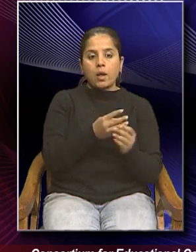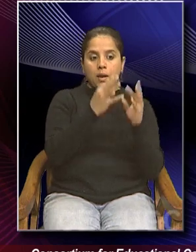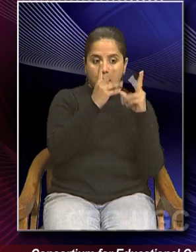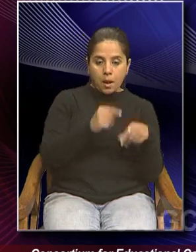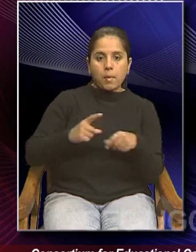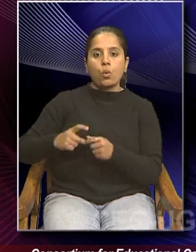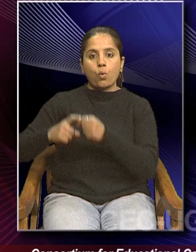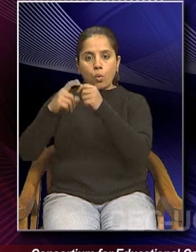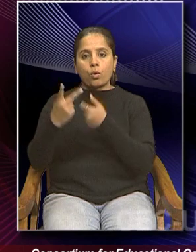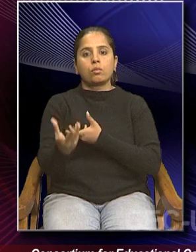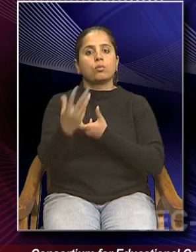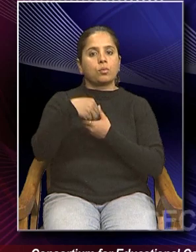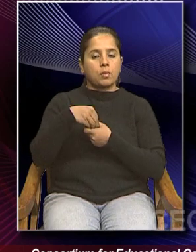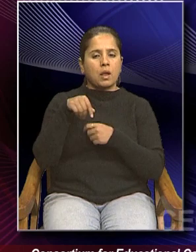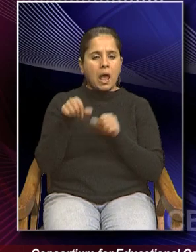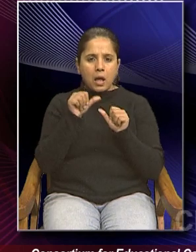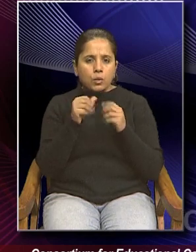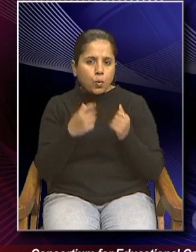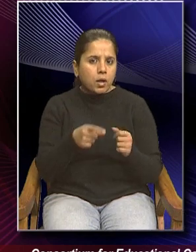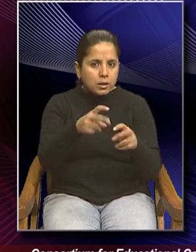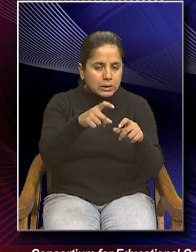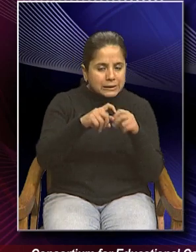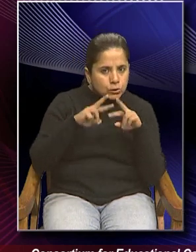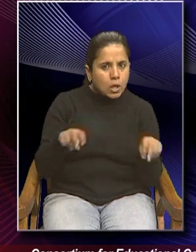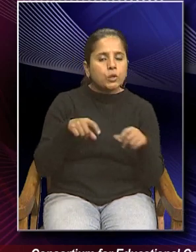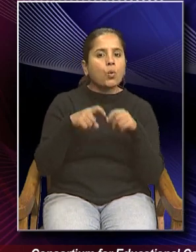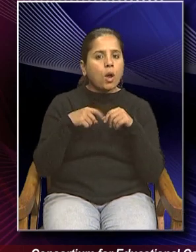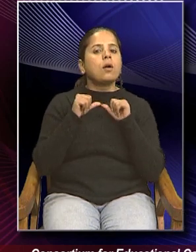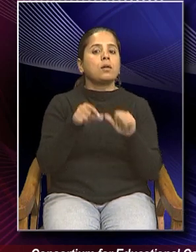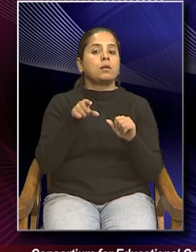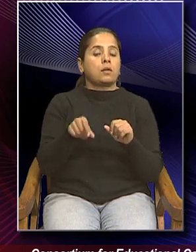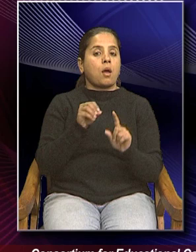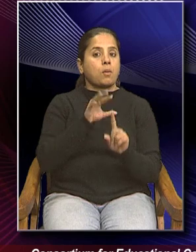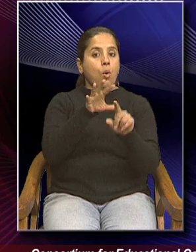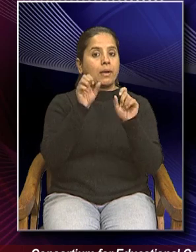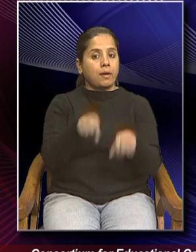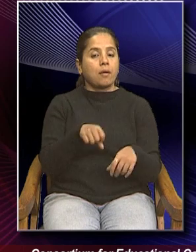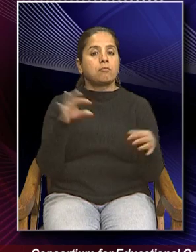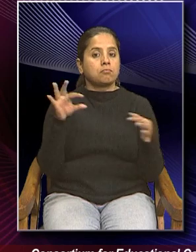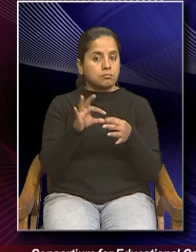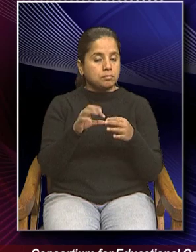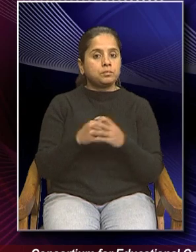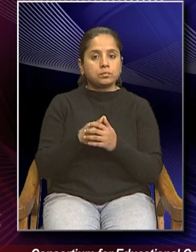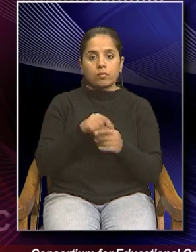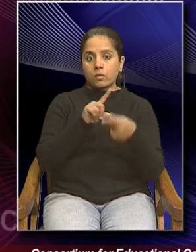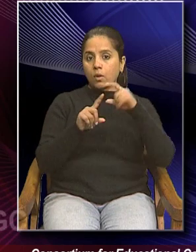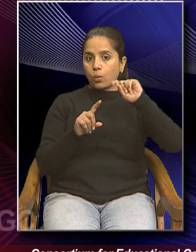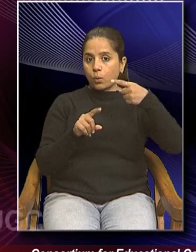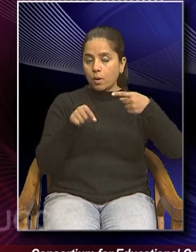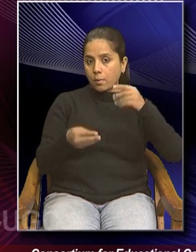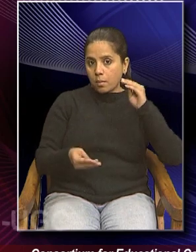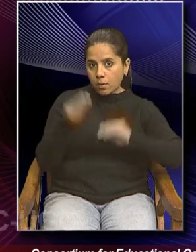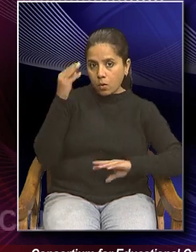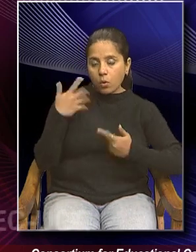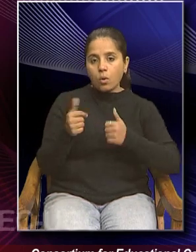methods to answer research questions. These approaches can be employed to, number one, enhance or